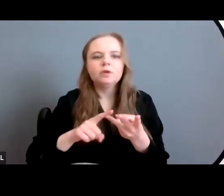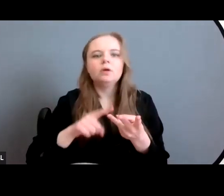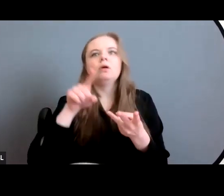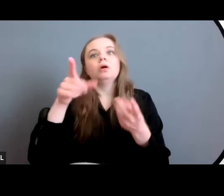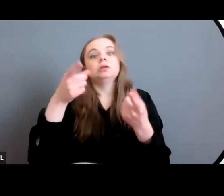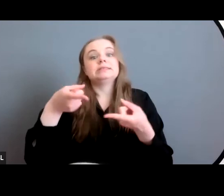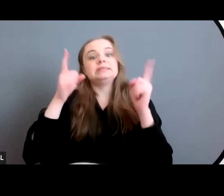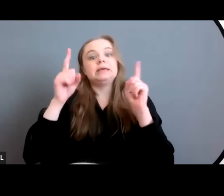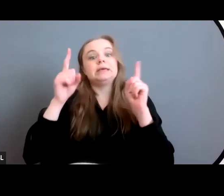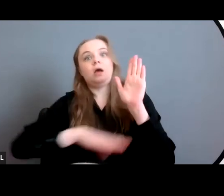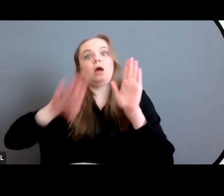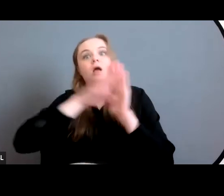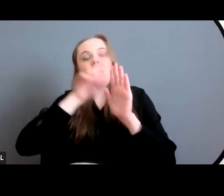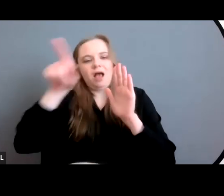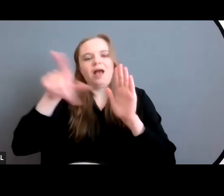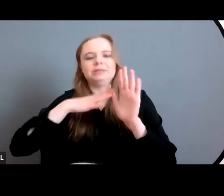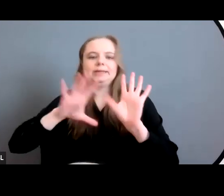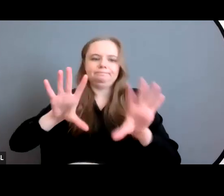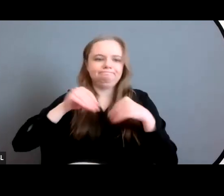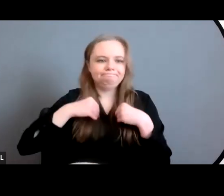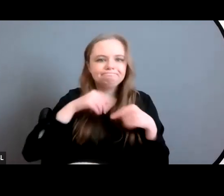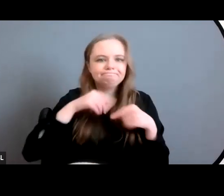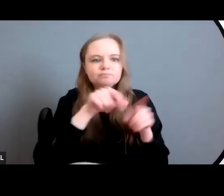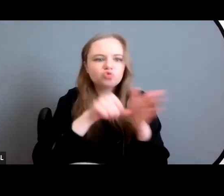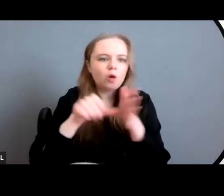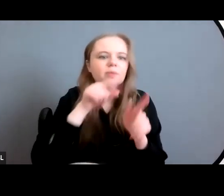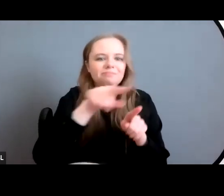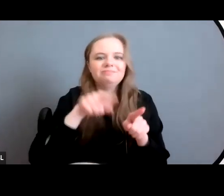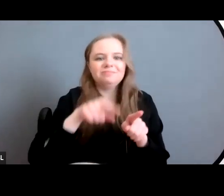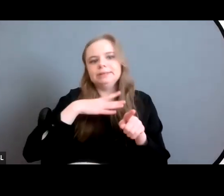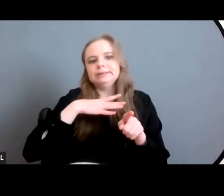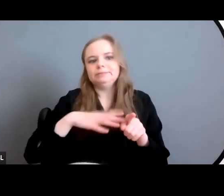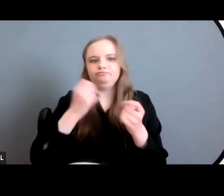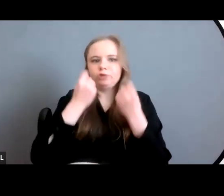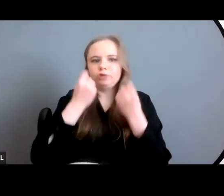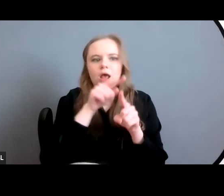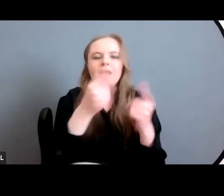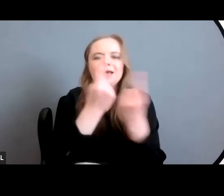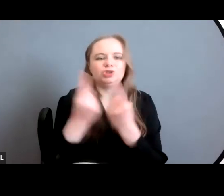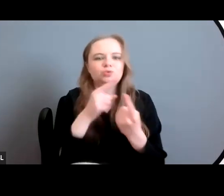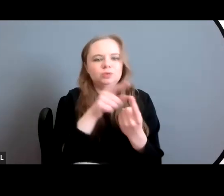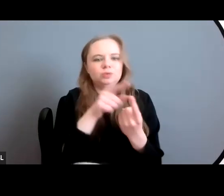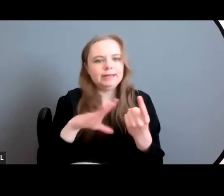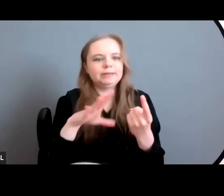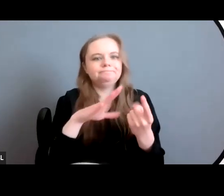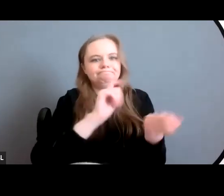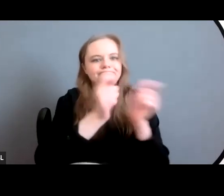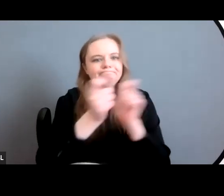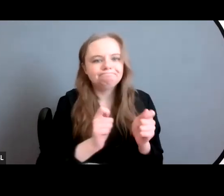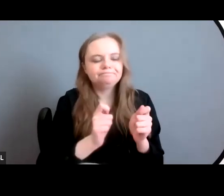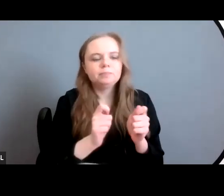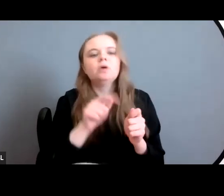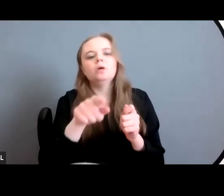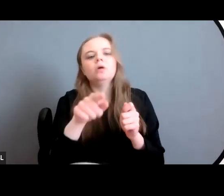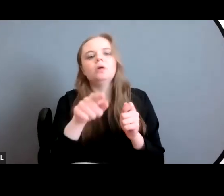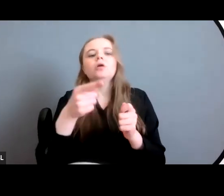leadership to take action and to take ownership of some of the issues that have been reported by disabled students for many